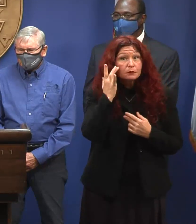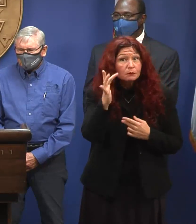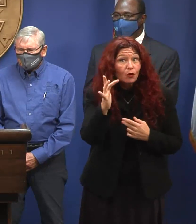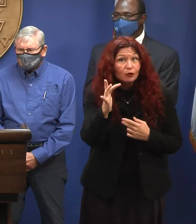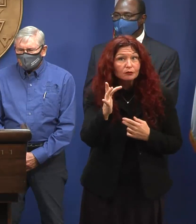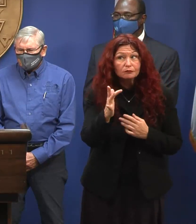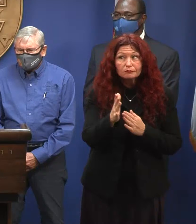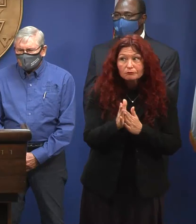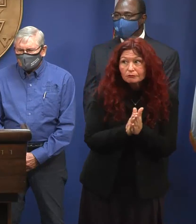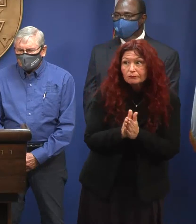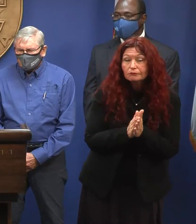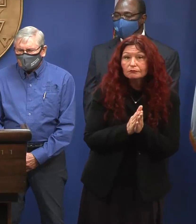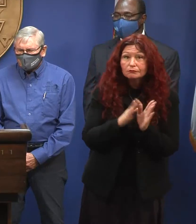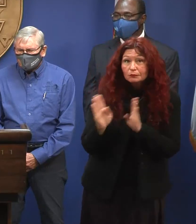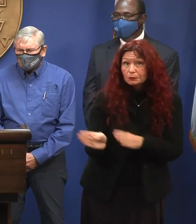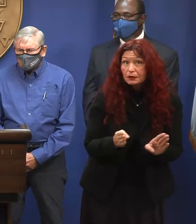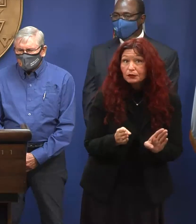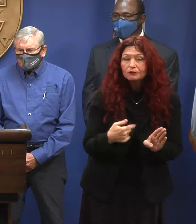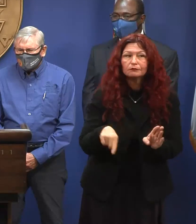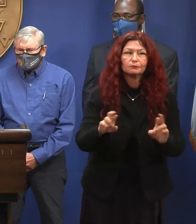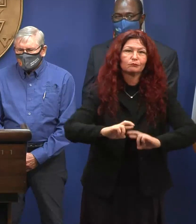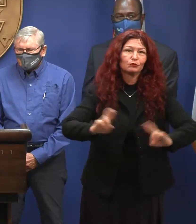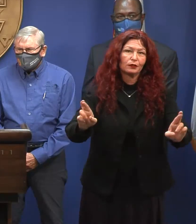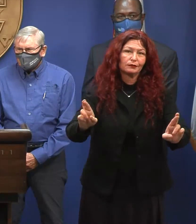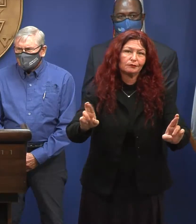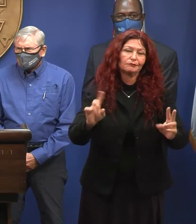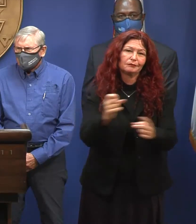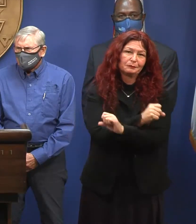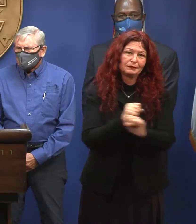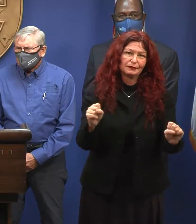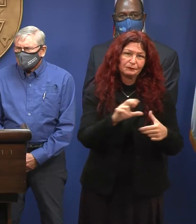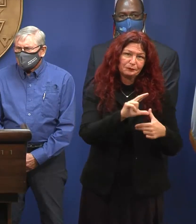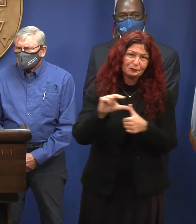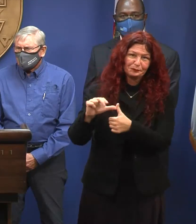and let's be safe this hurricane season.